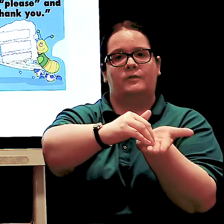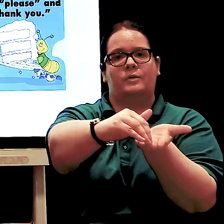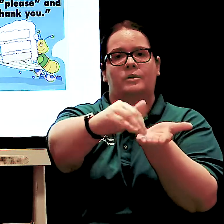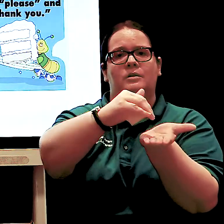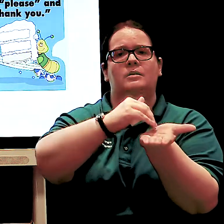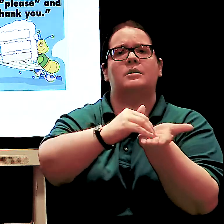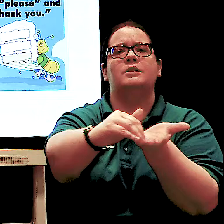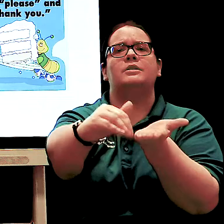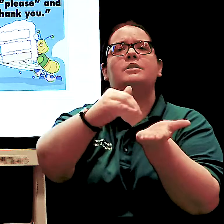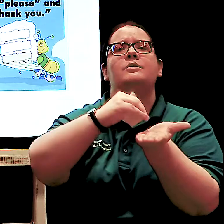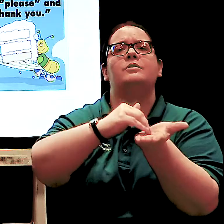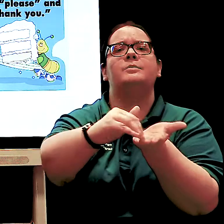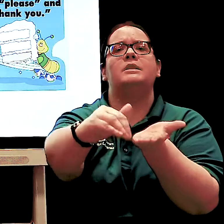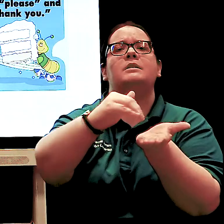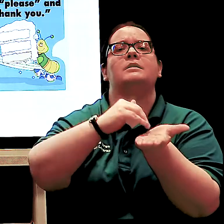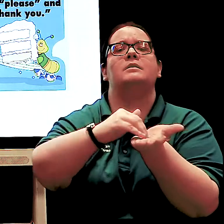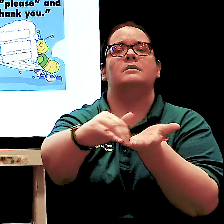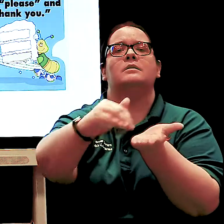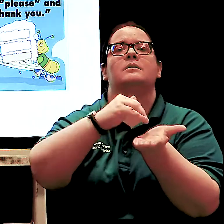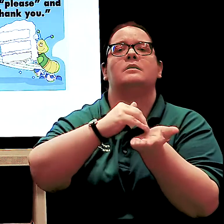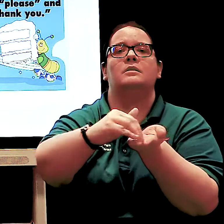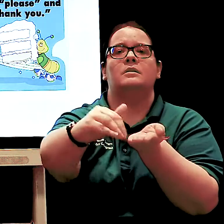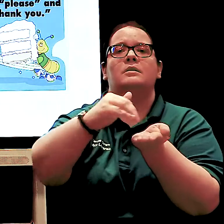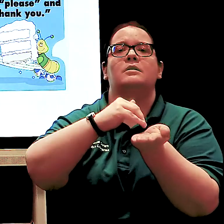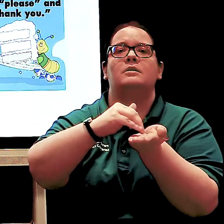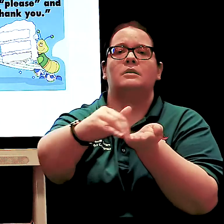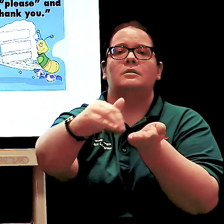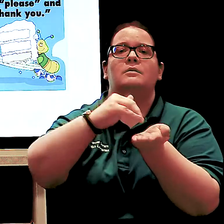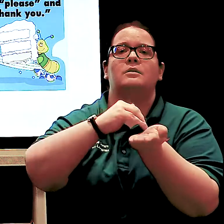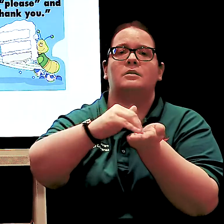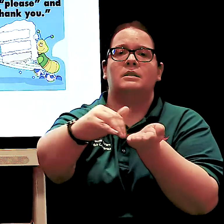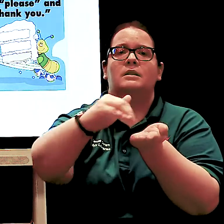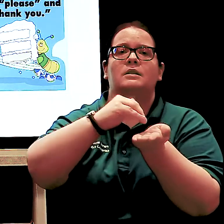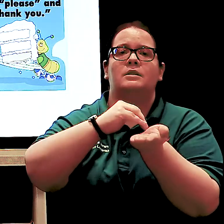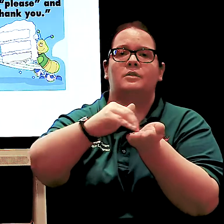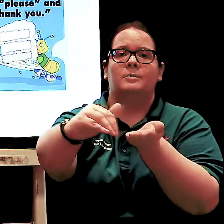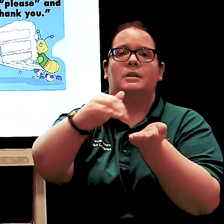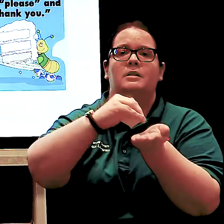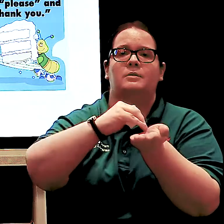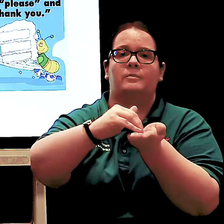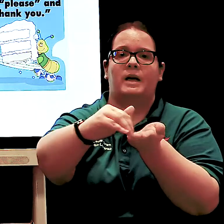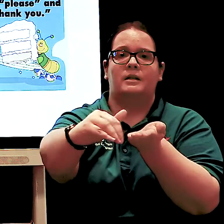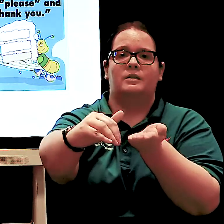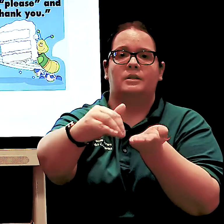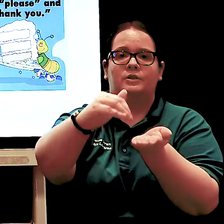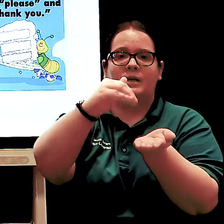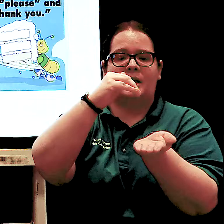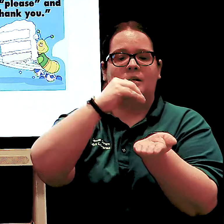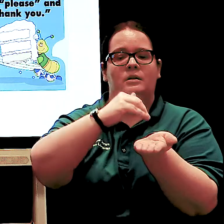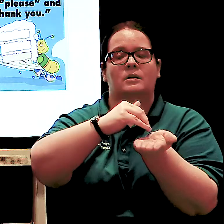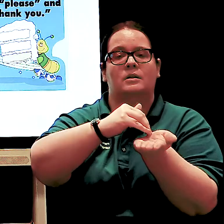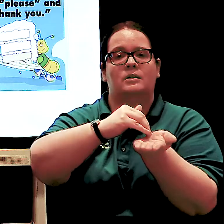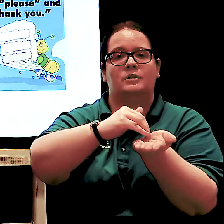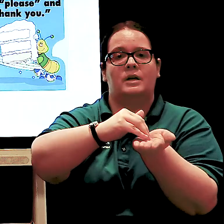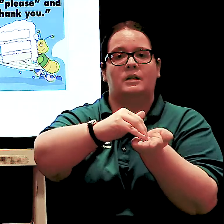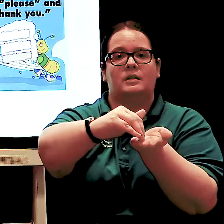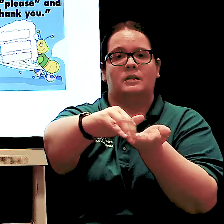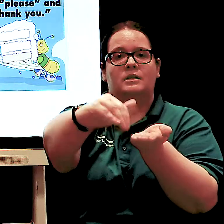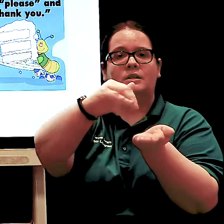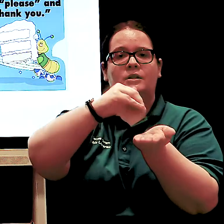forward. Excuse me. You're going to say, excuse me, I need to move past. So let's try that. Try it. Excuse